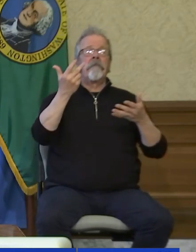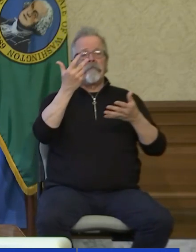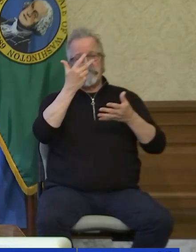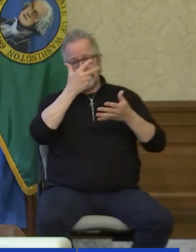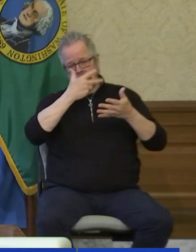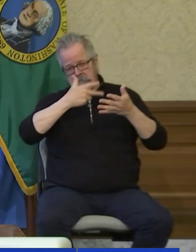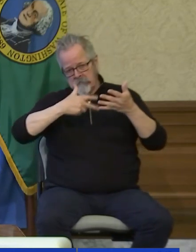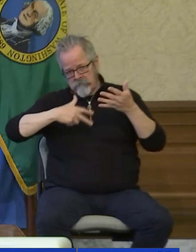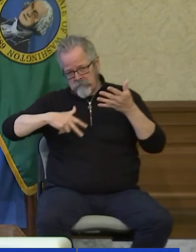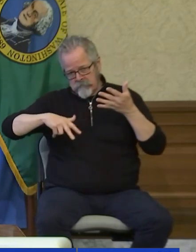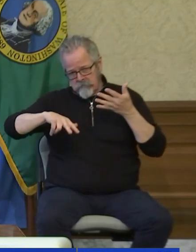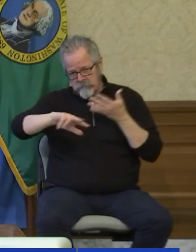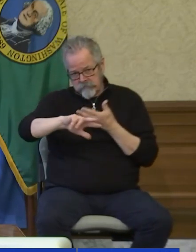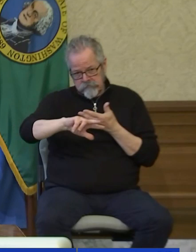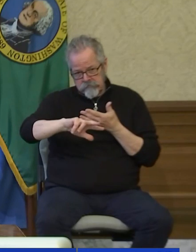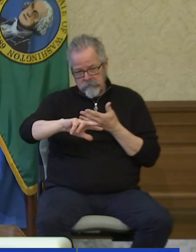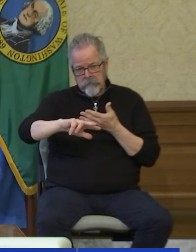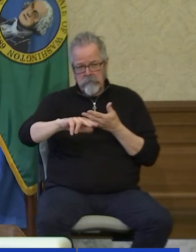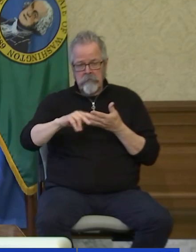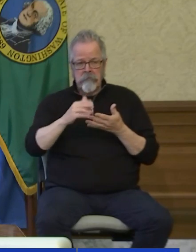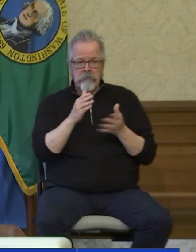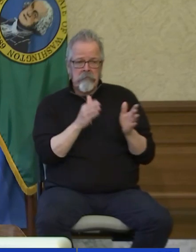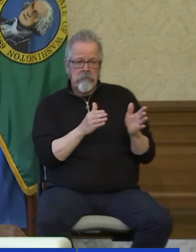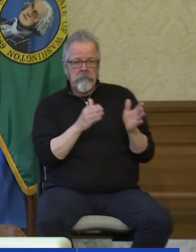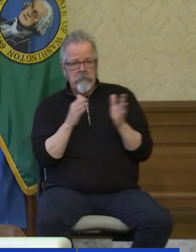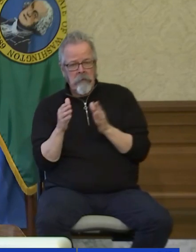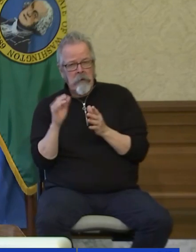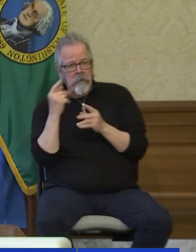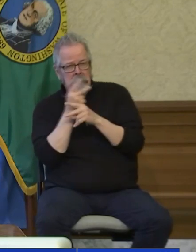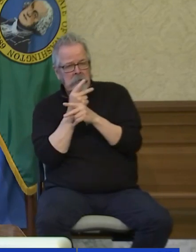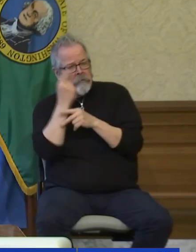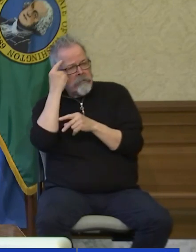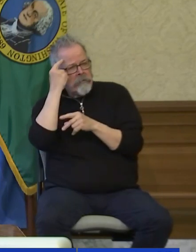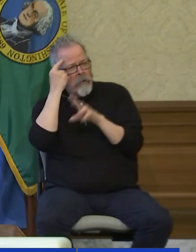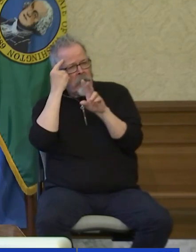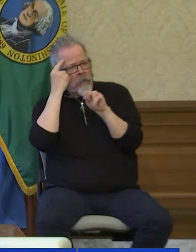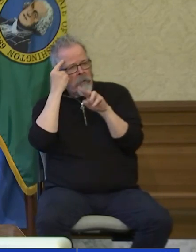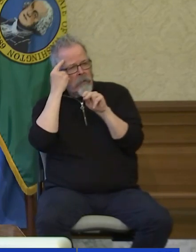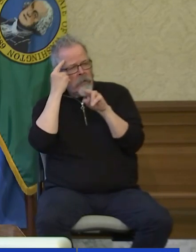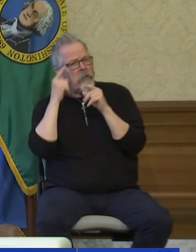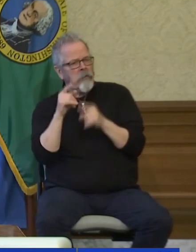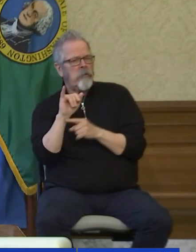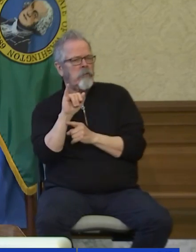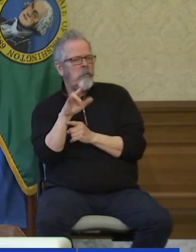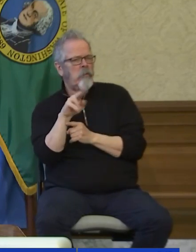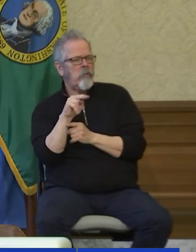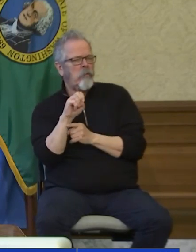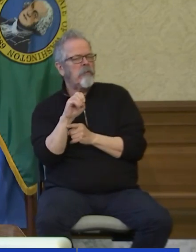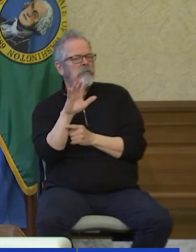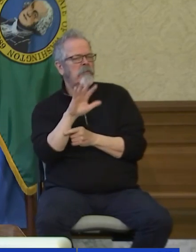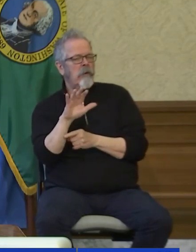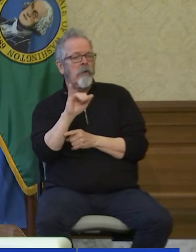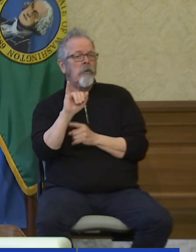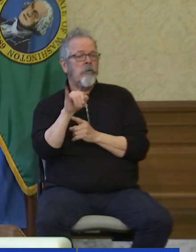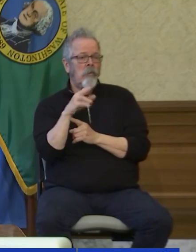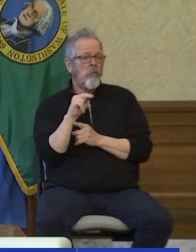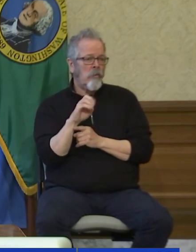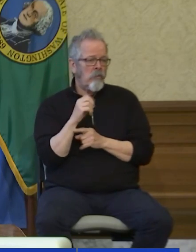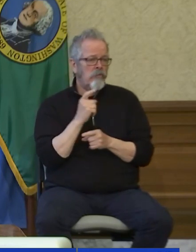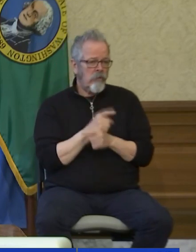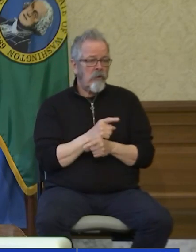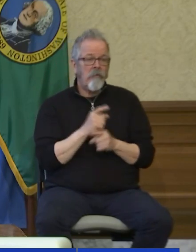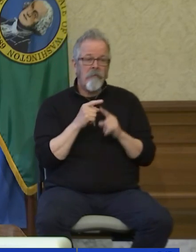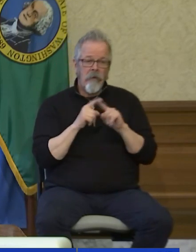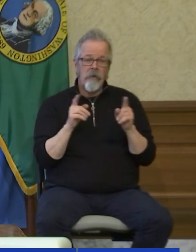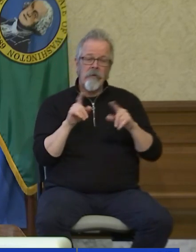completion of phase 1. So, but this depends on the course of the virus.